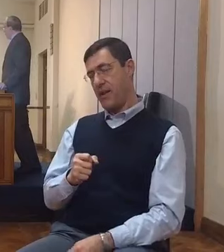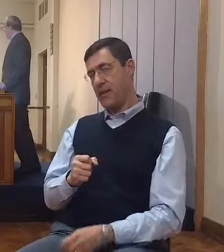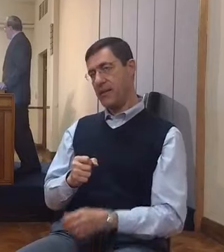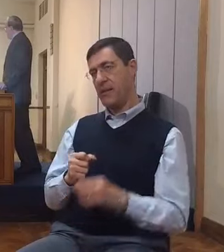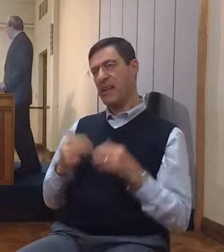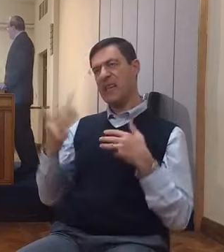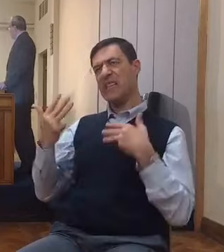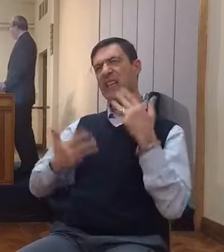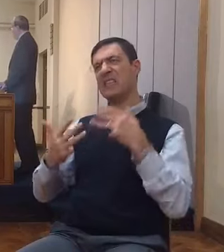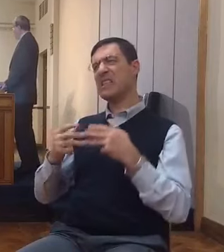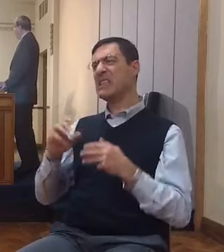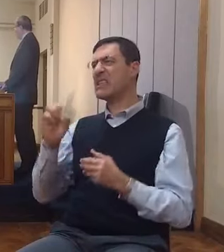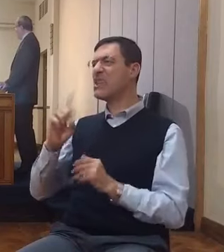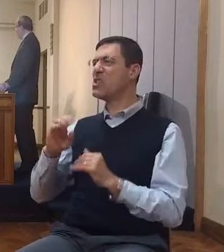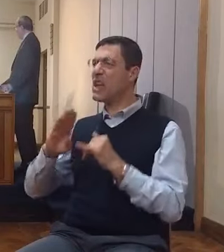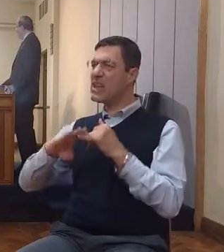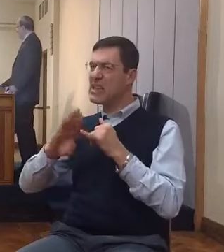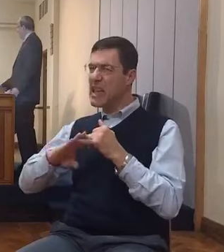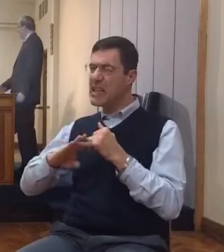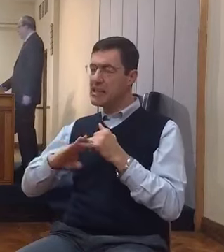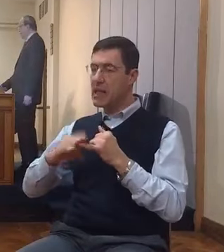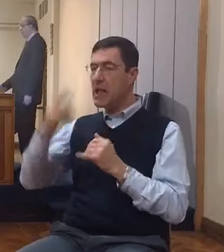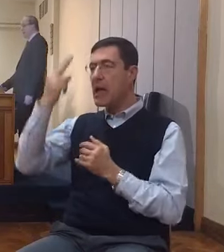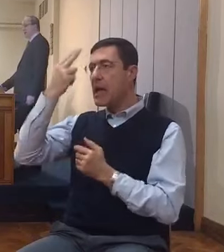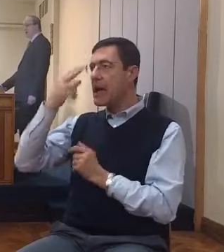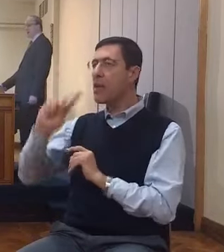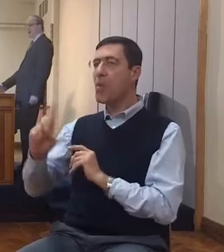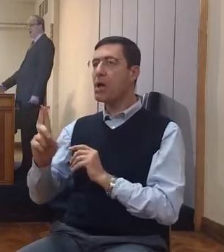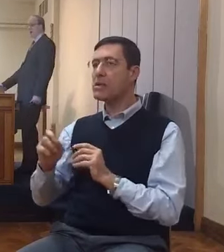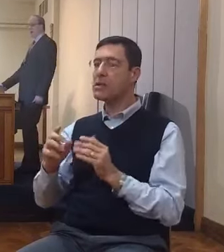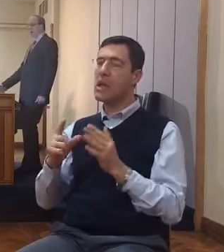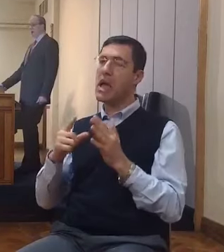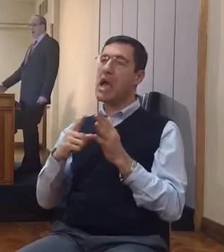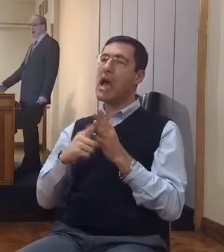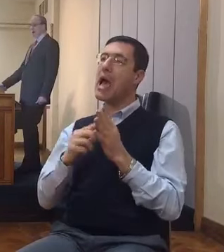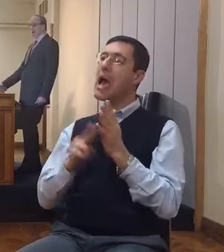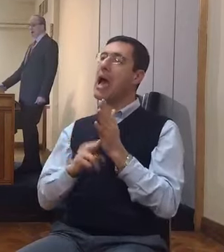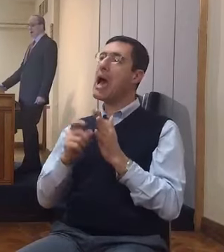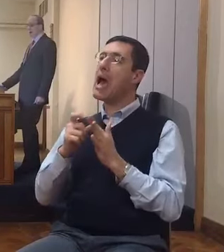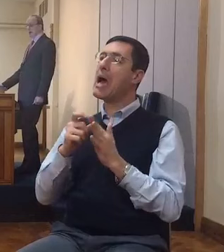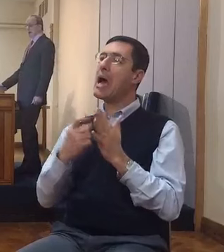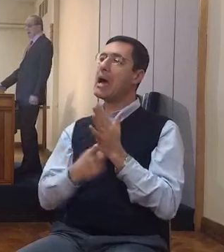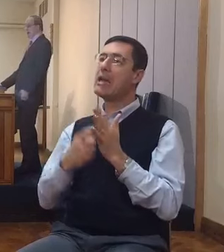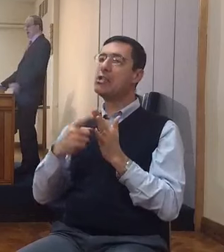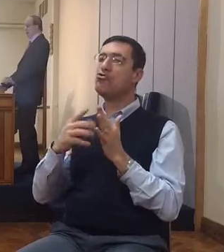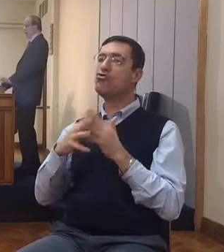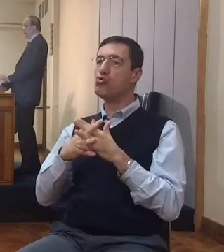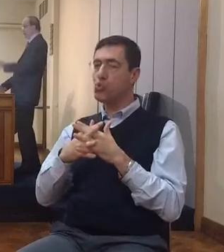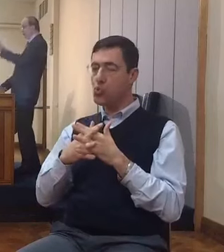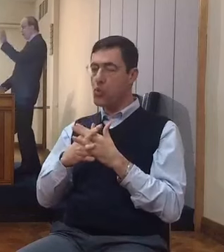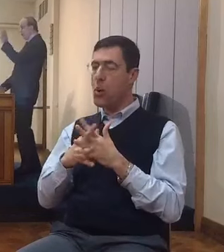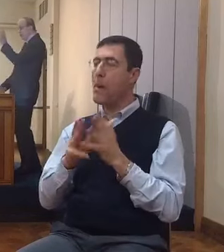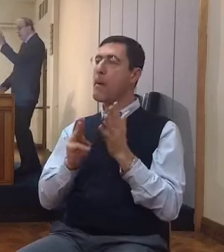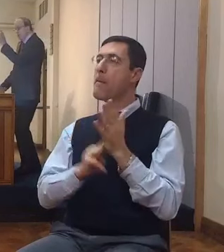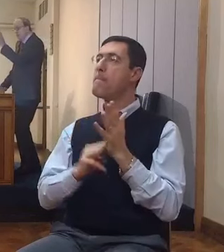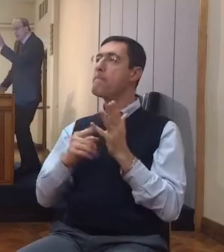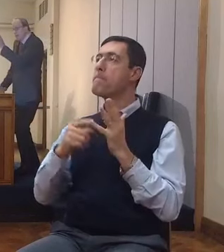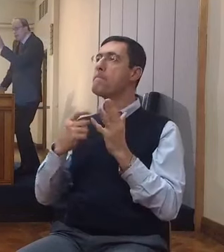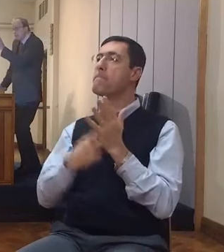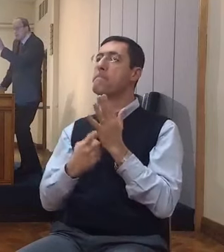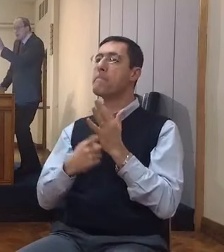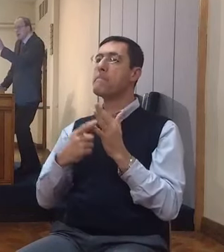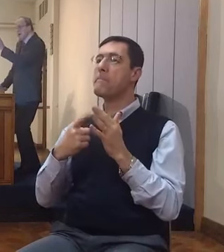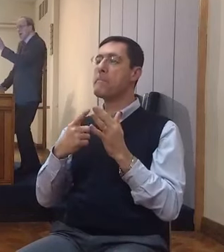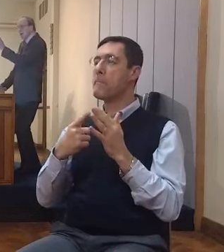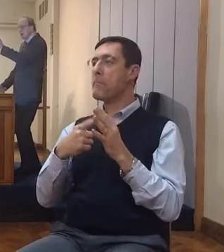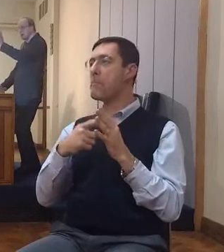a preacher named Andrew Murray. And this was his whole idea. Let go, let God focus on one